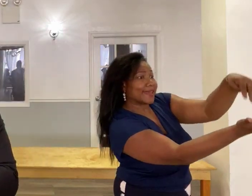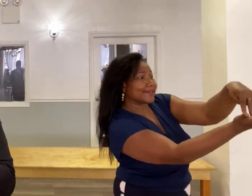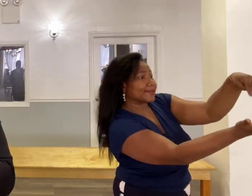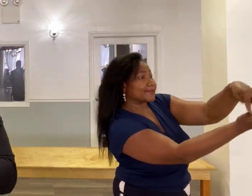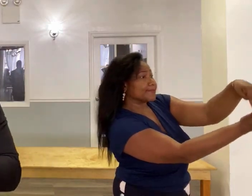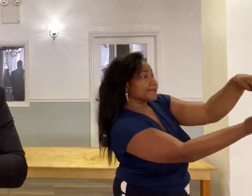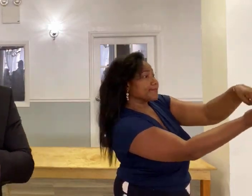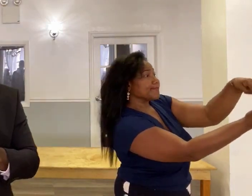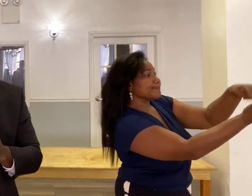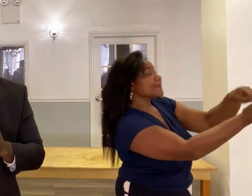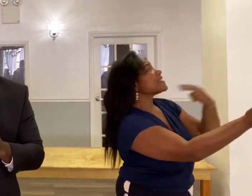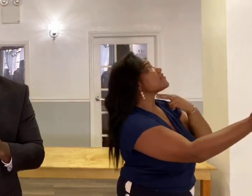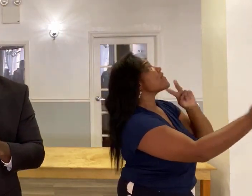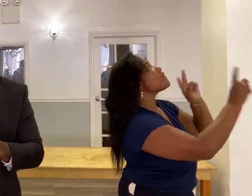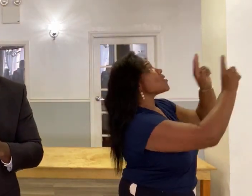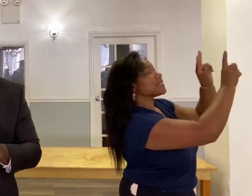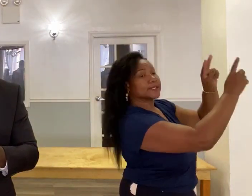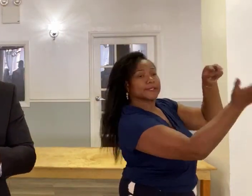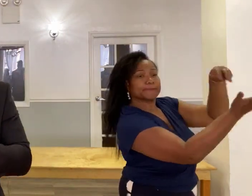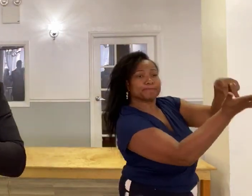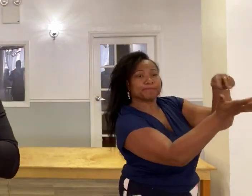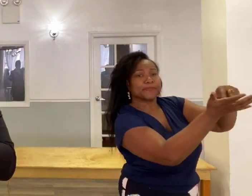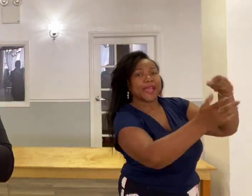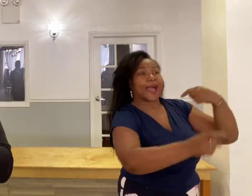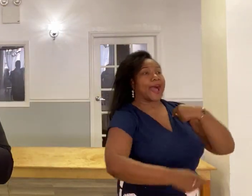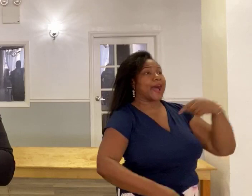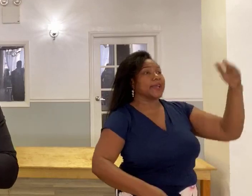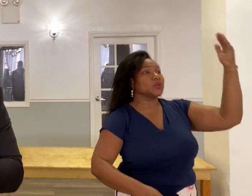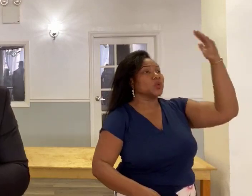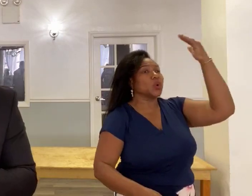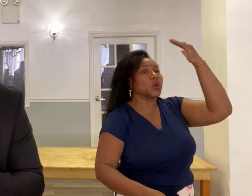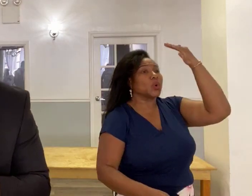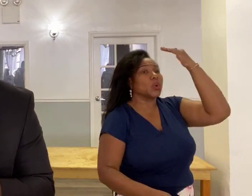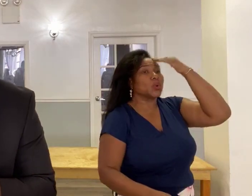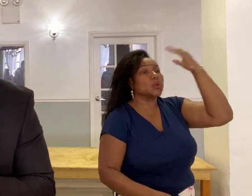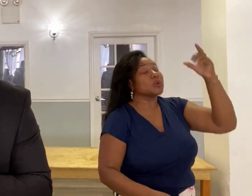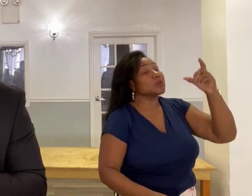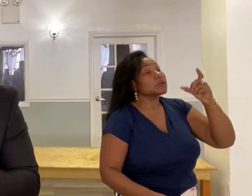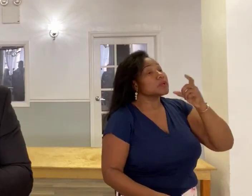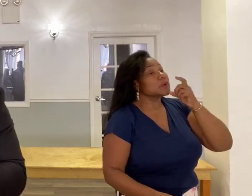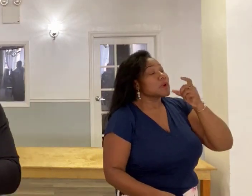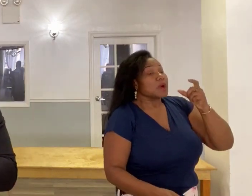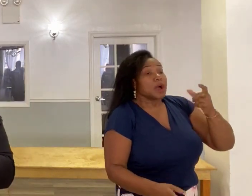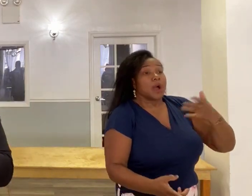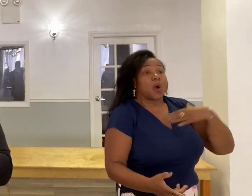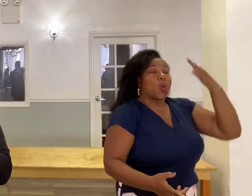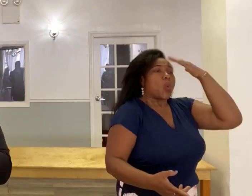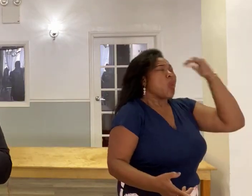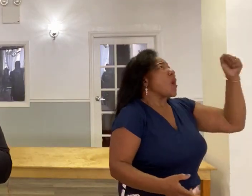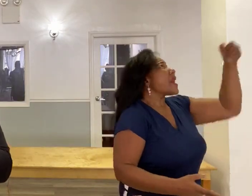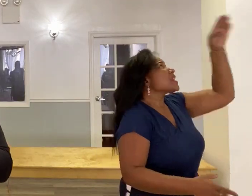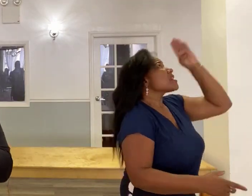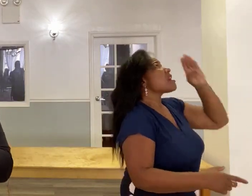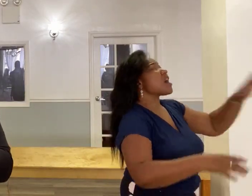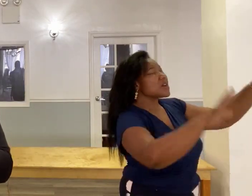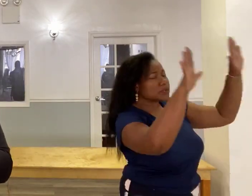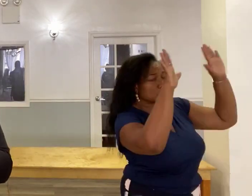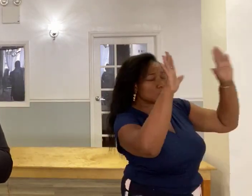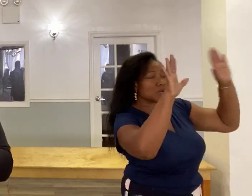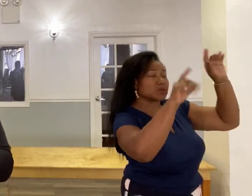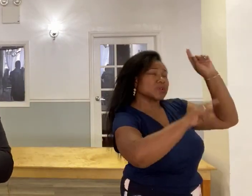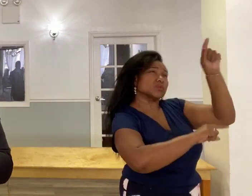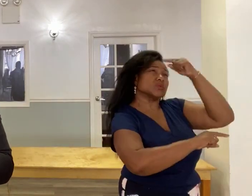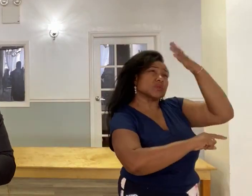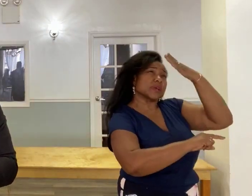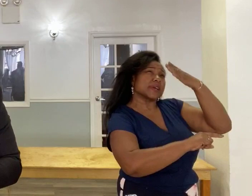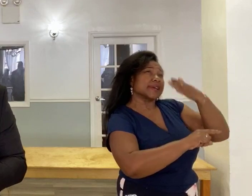Let's lift our voices. I know not why God's wondrous